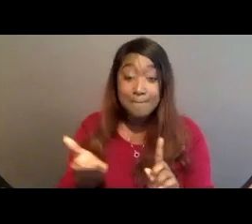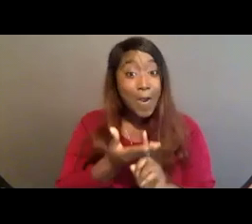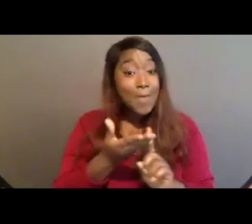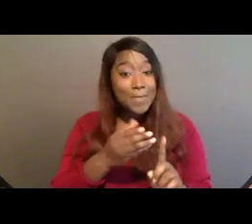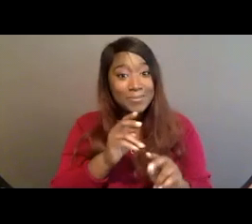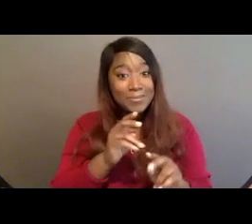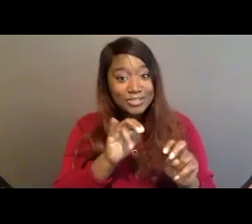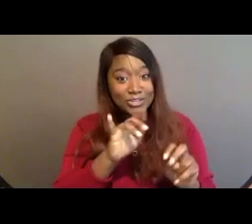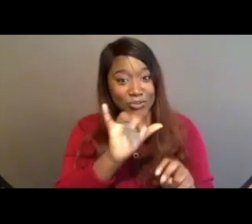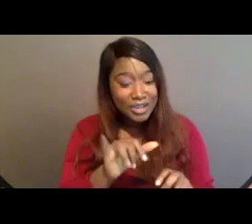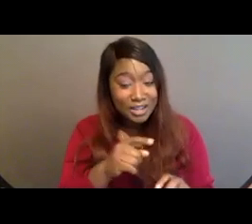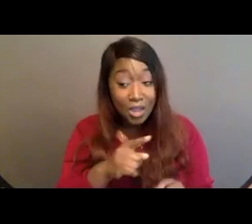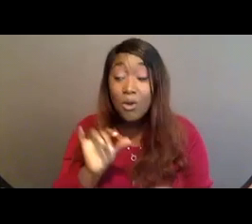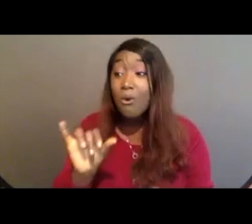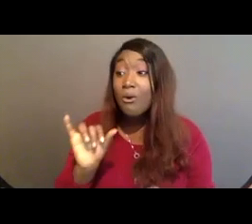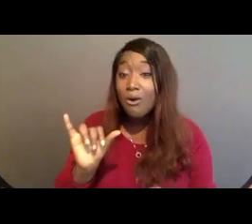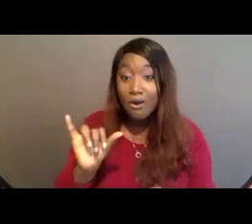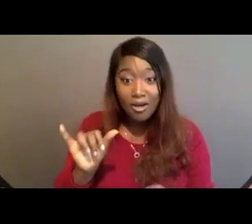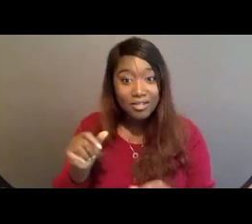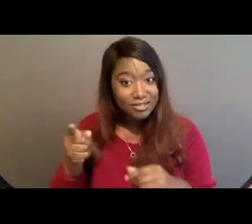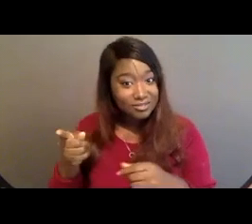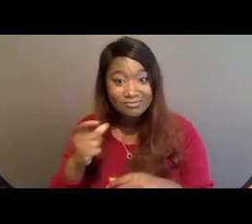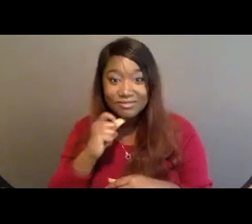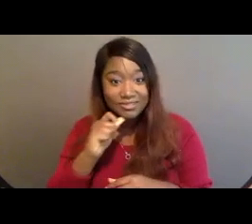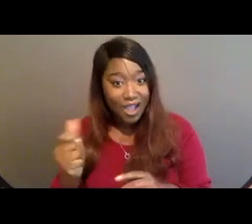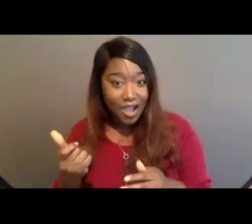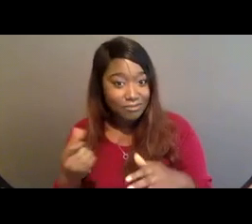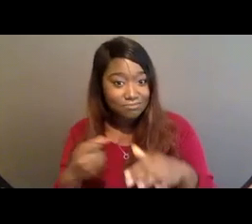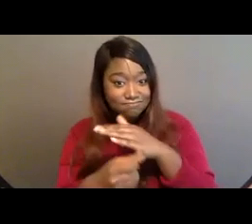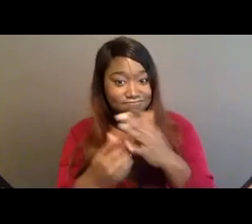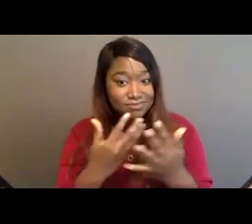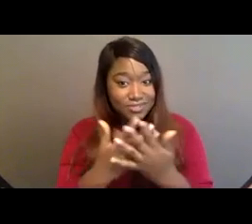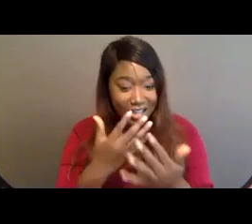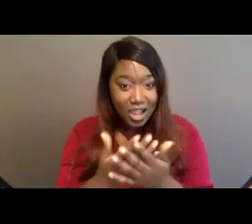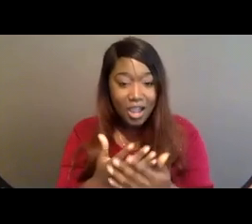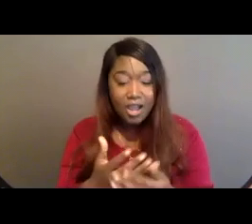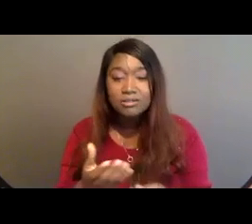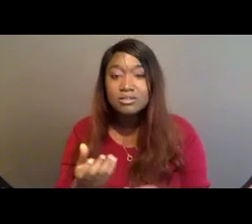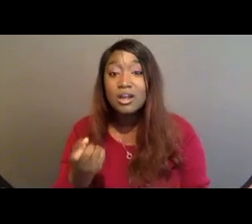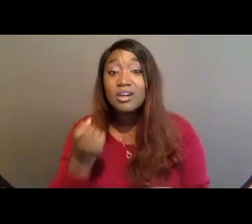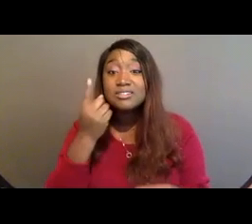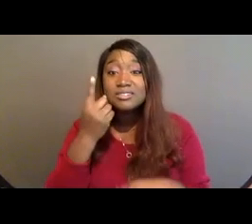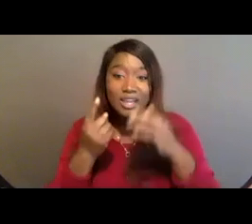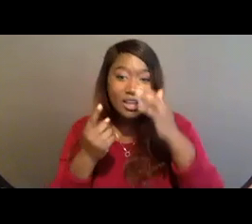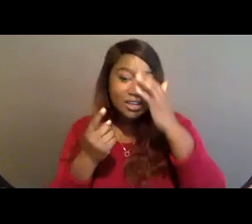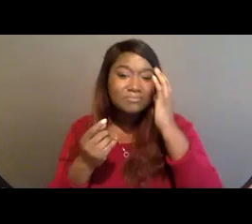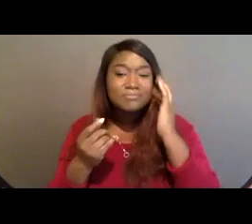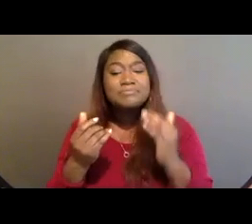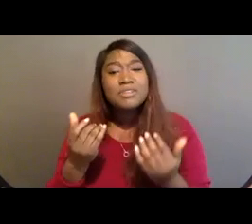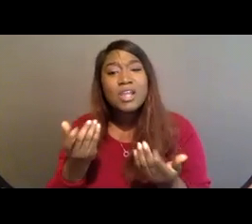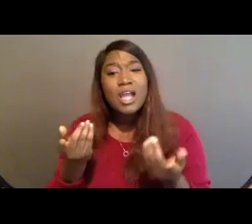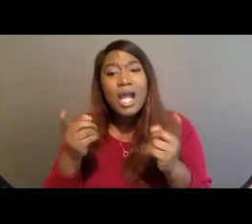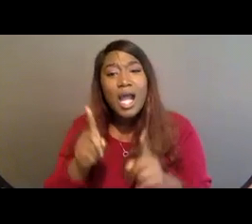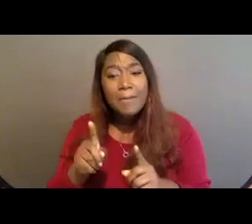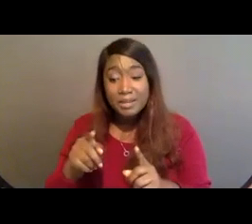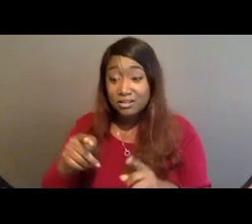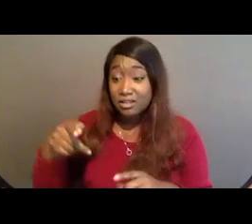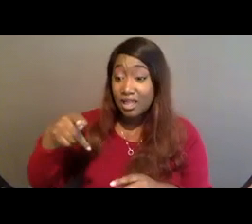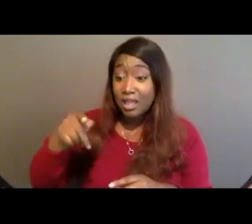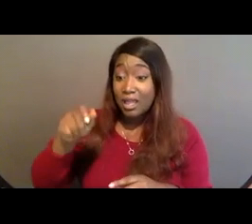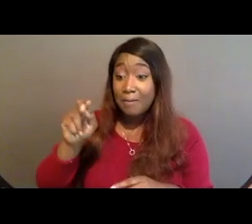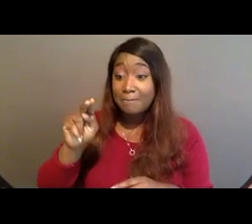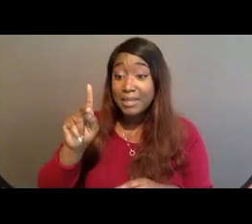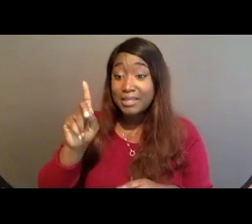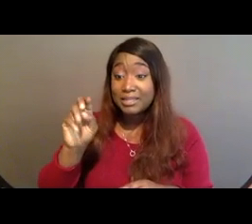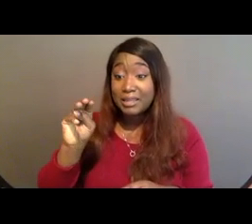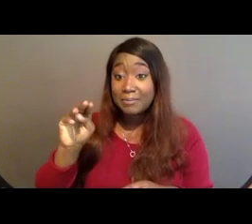flu pandemic, which we're all much more sensitive and aware of today, that all the patients that he treated at